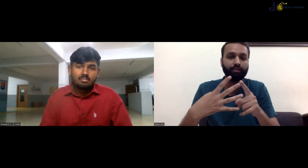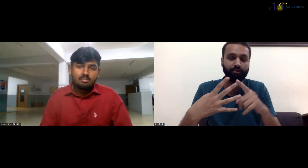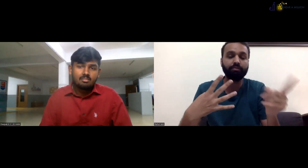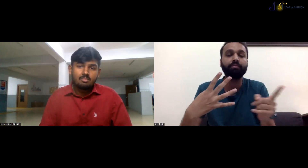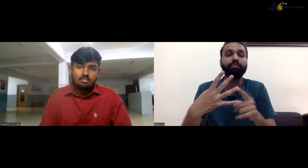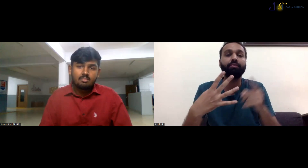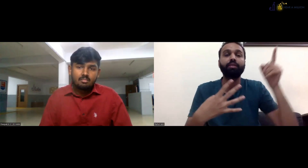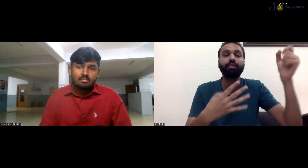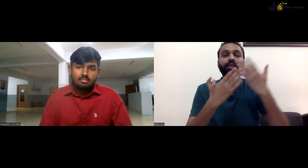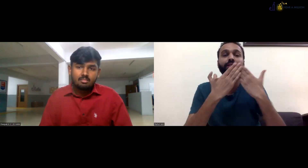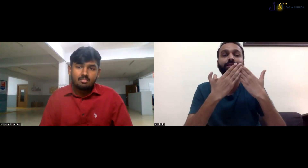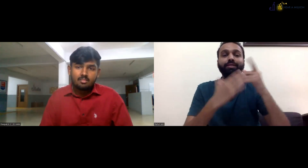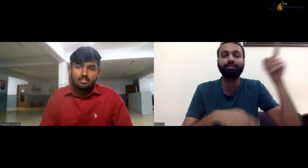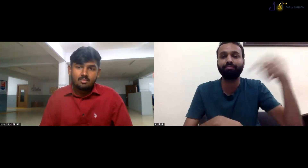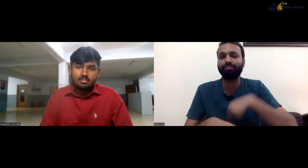call for business.